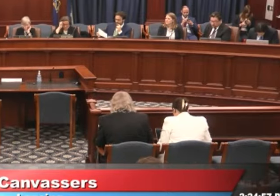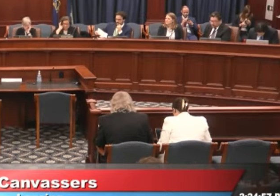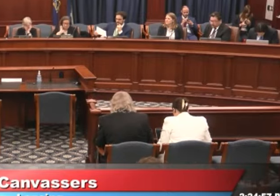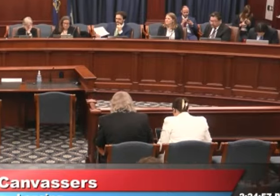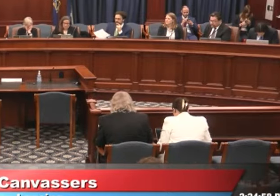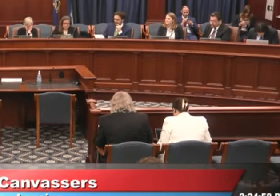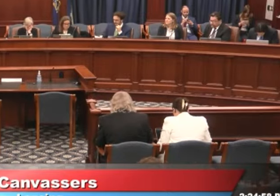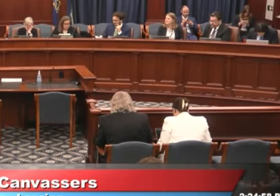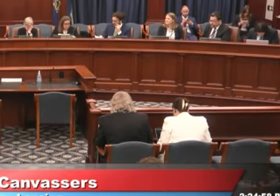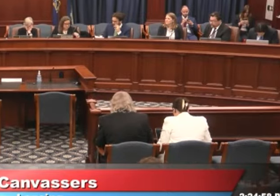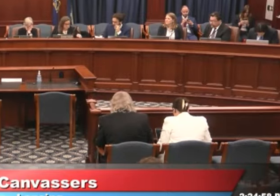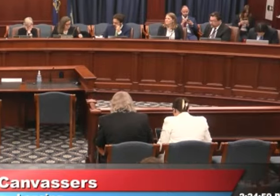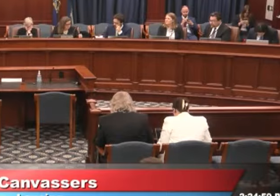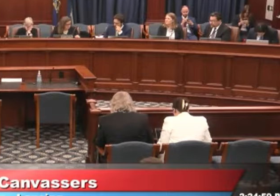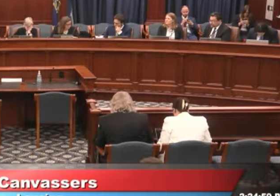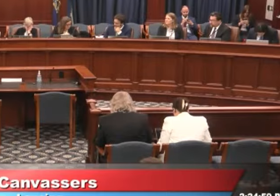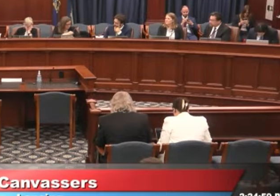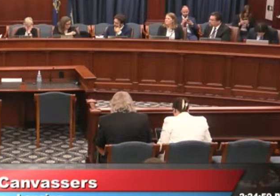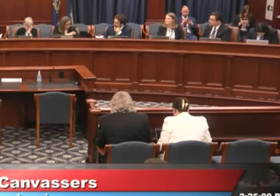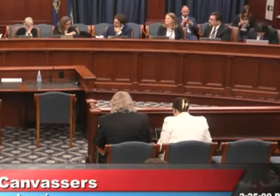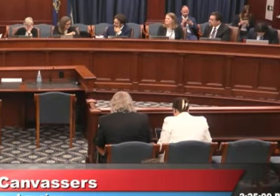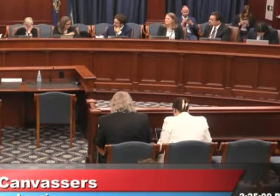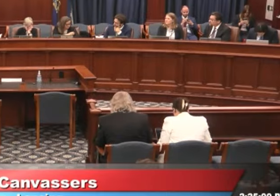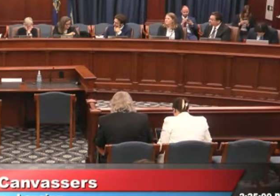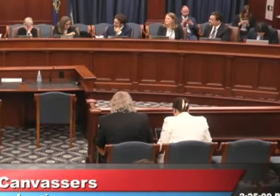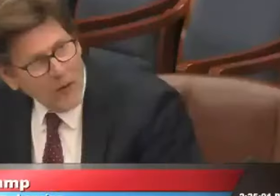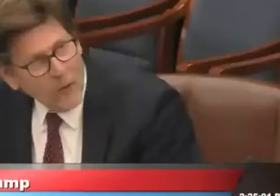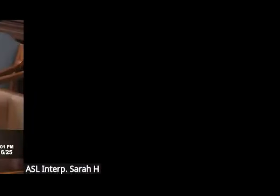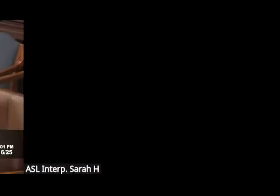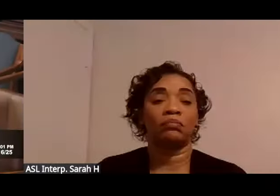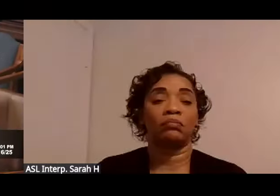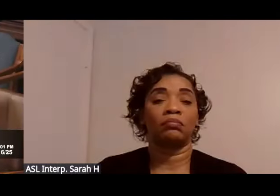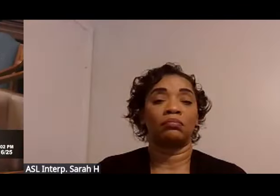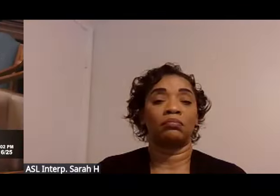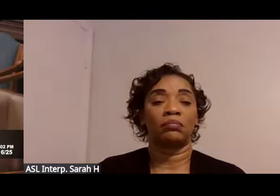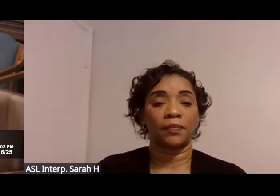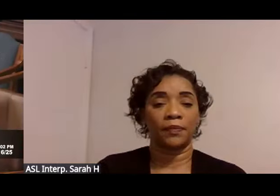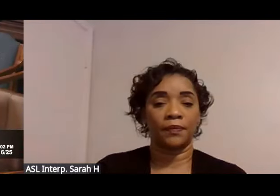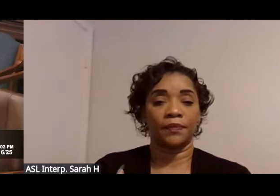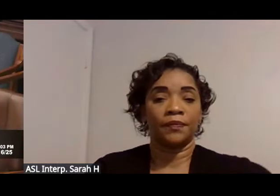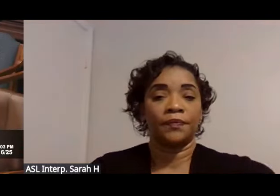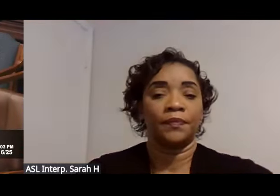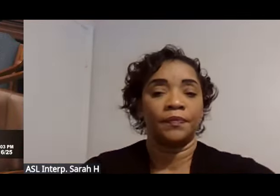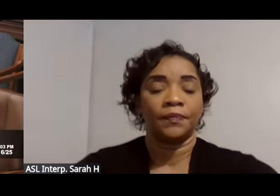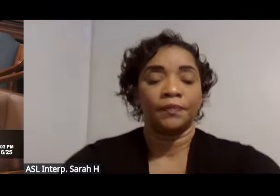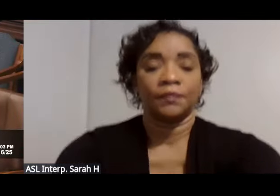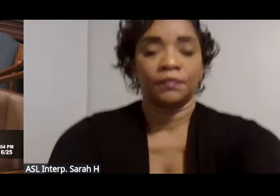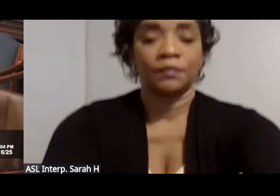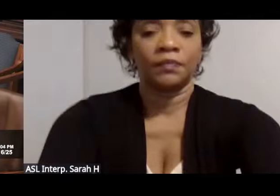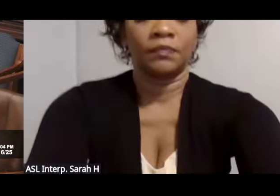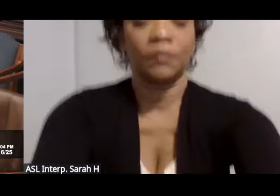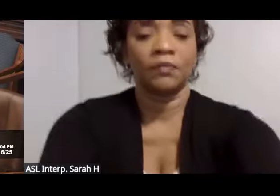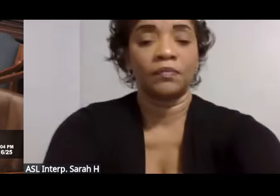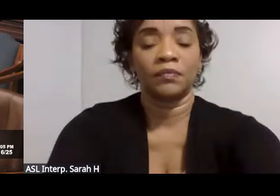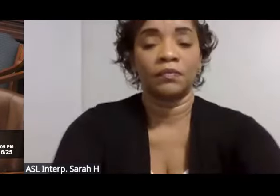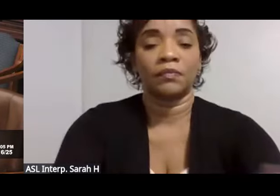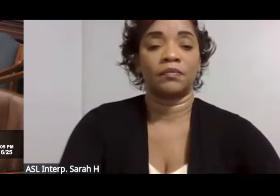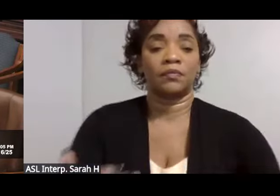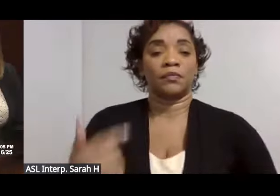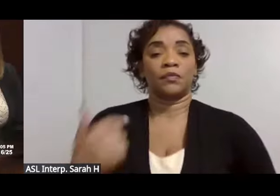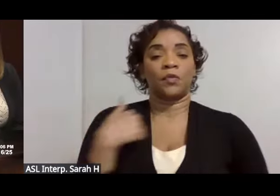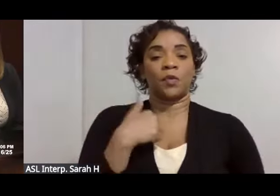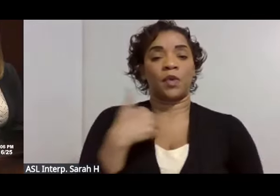We have what I hope is a final draft here. Would you like to read it? Of course. I'll